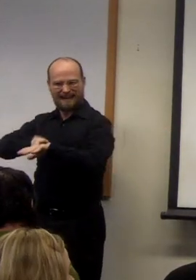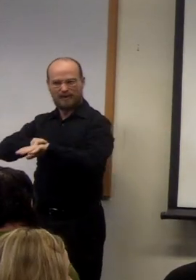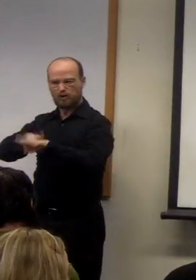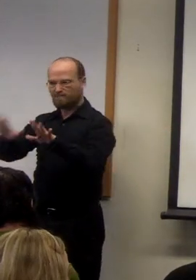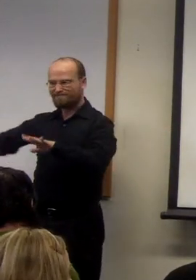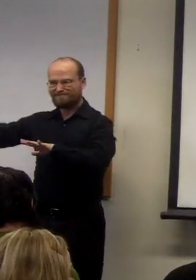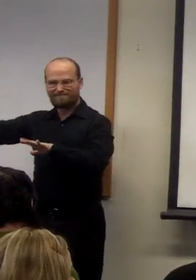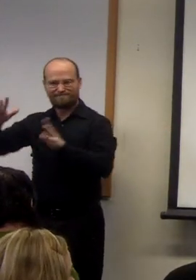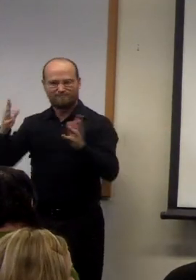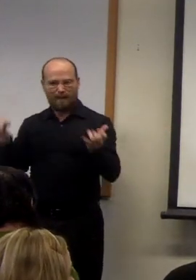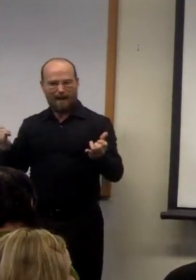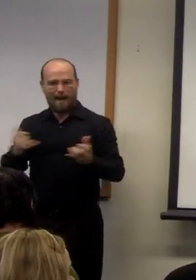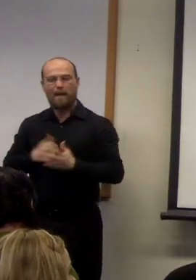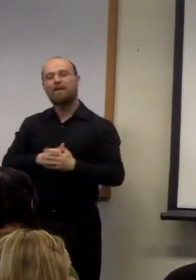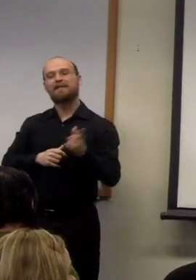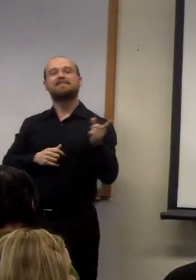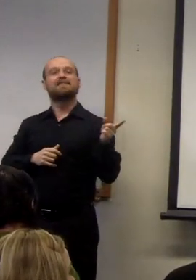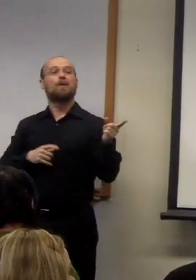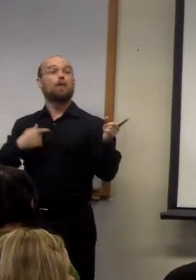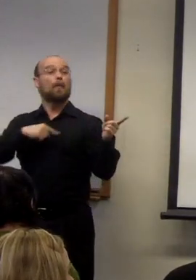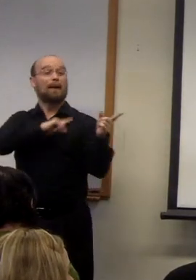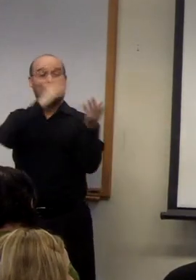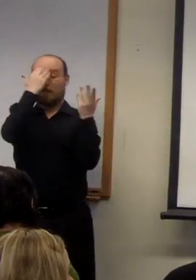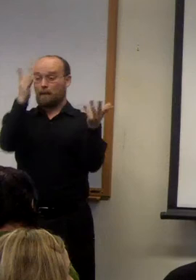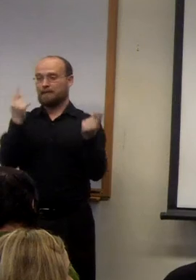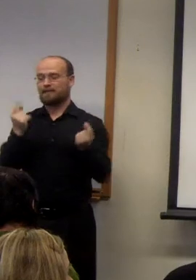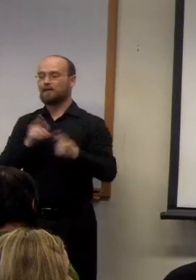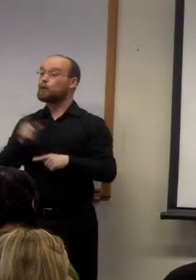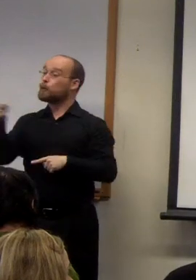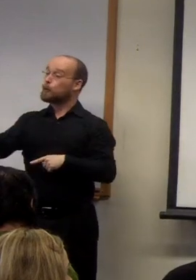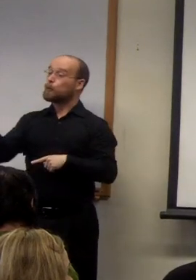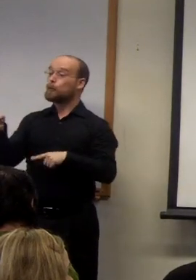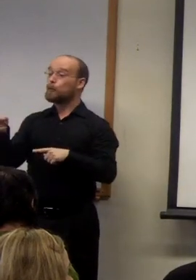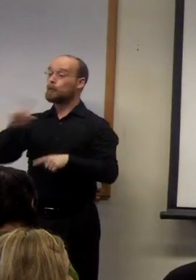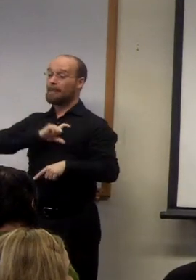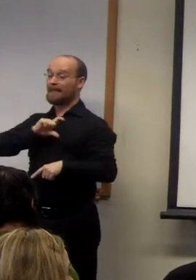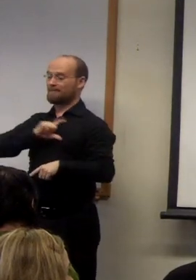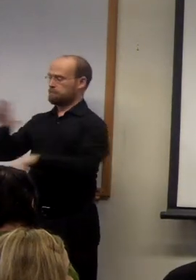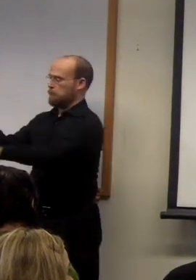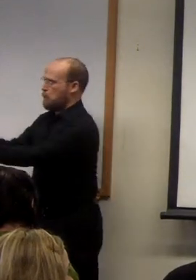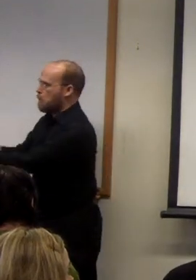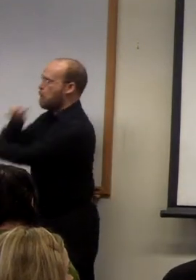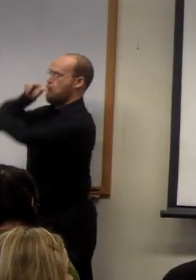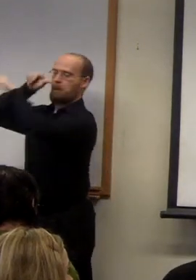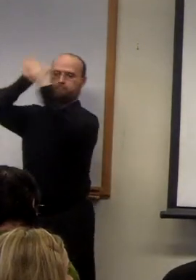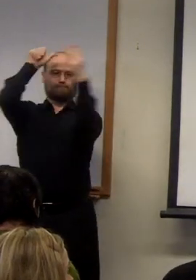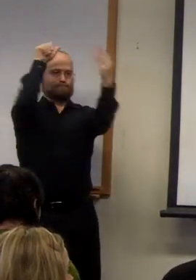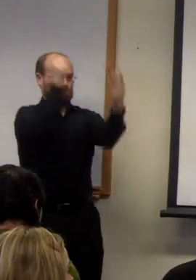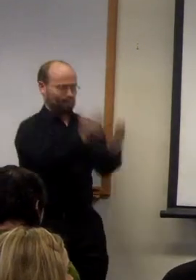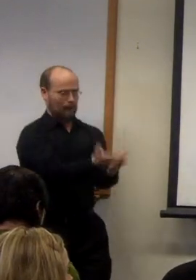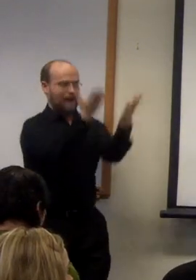We're like, we don't know what to do in this situation. So you are a police officer. You arrive to a scene,